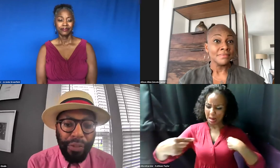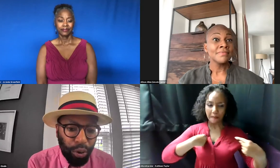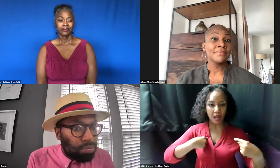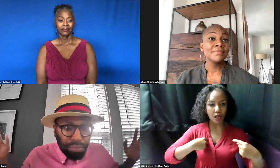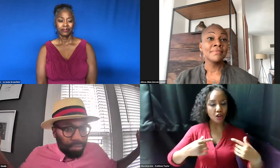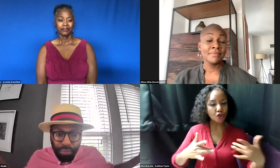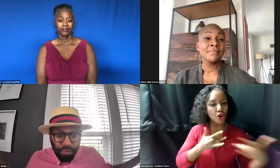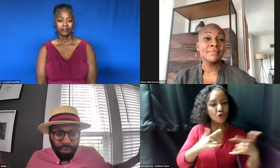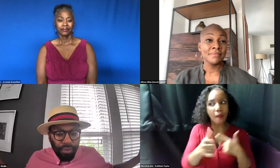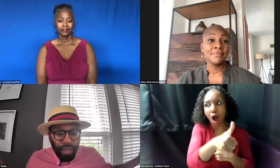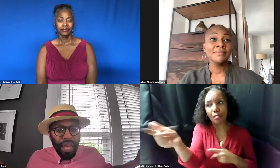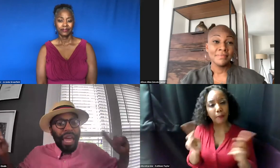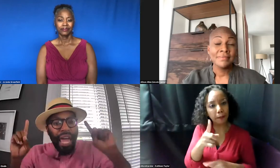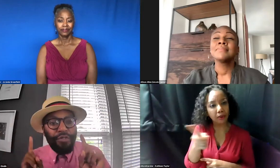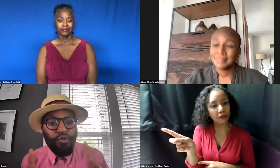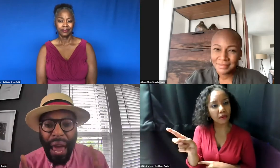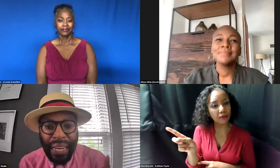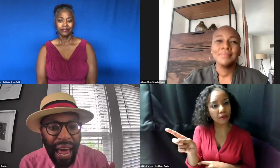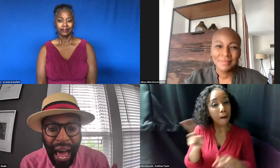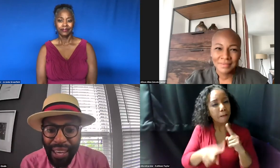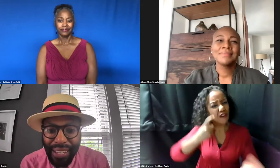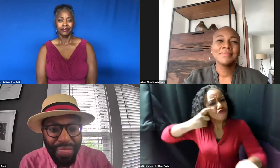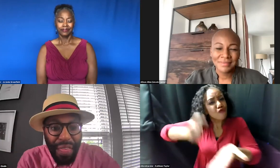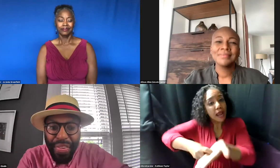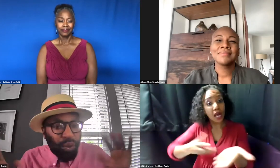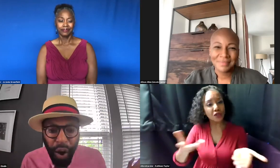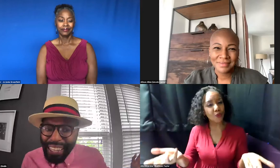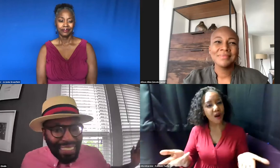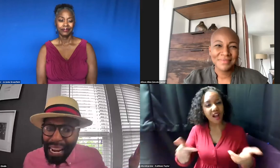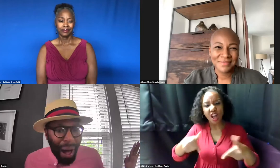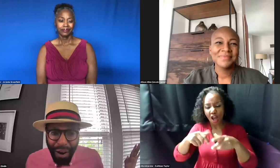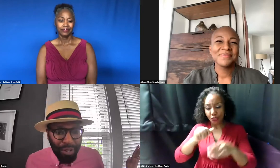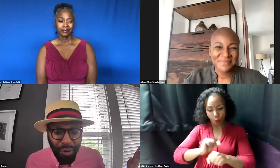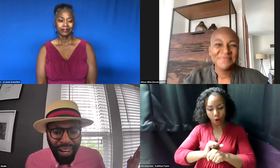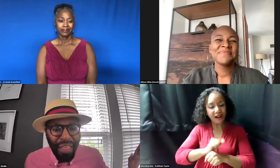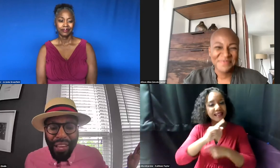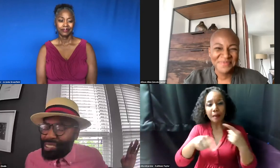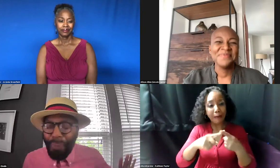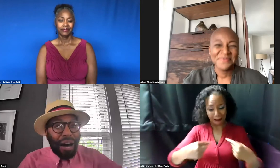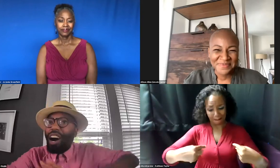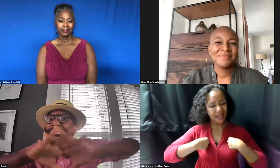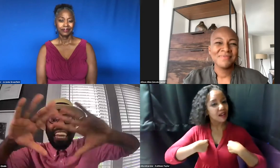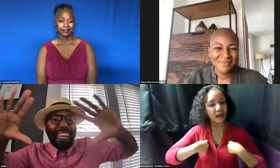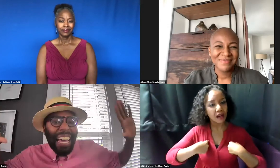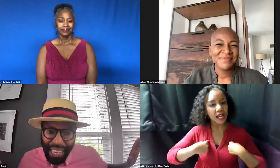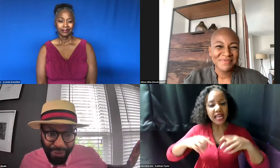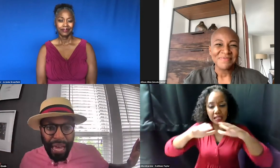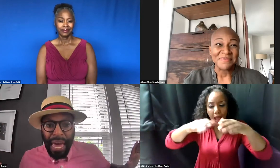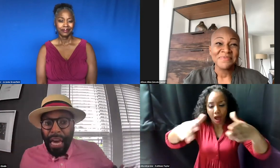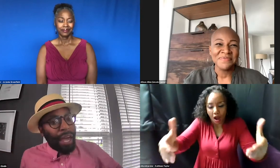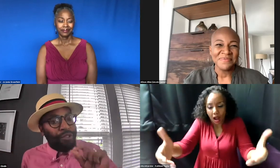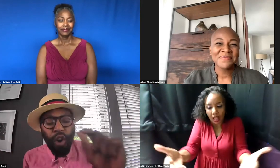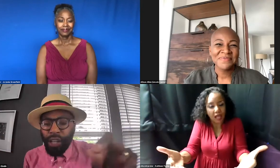people think of you. Mm-hmm. Mm-hmm. If you recognize mm-hmm. that this work is not about you, this is about a